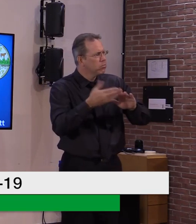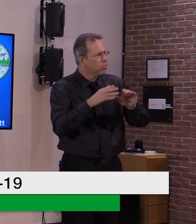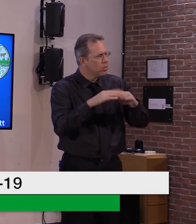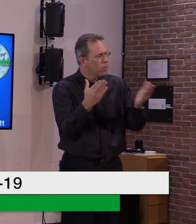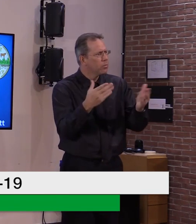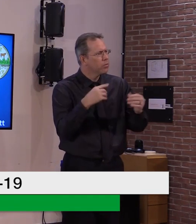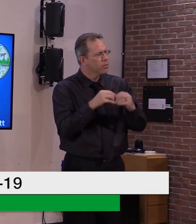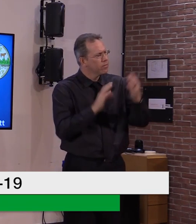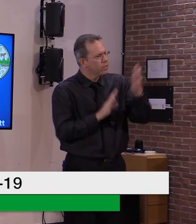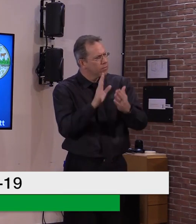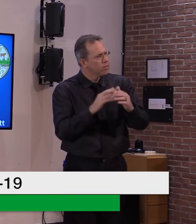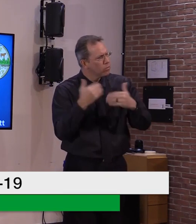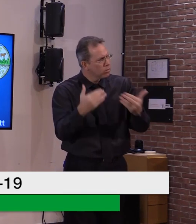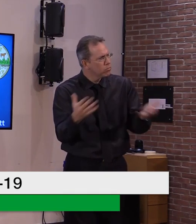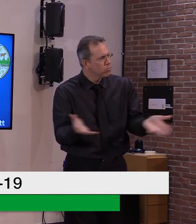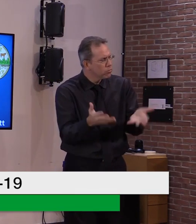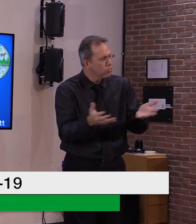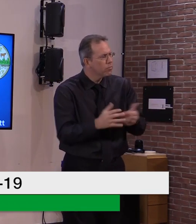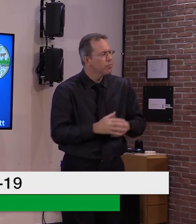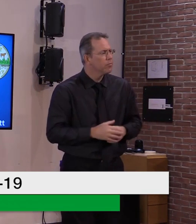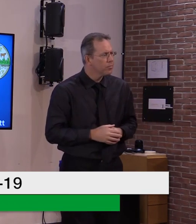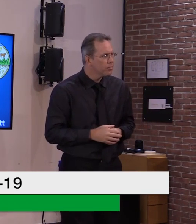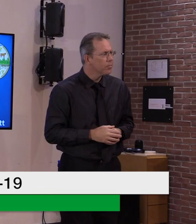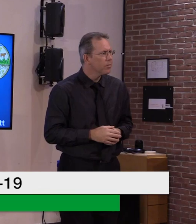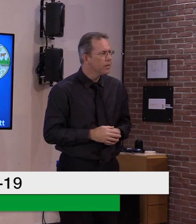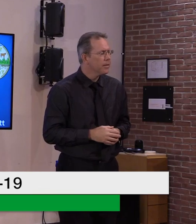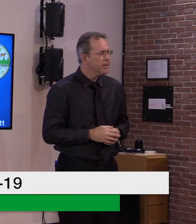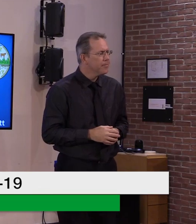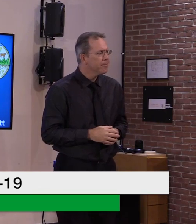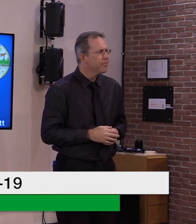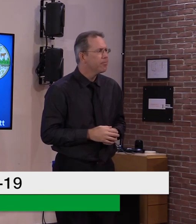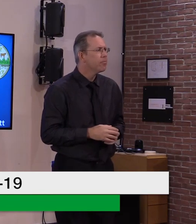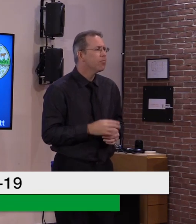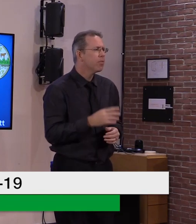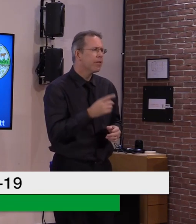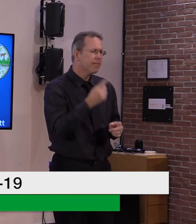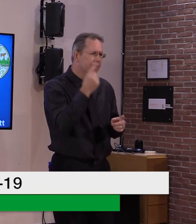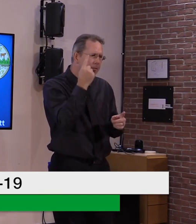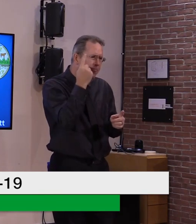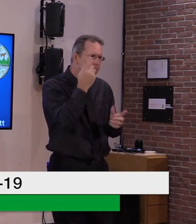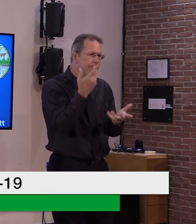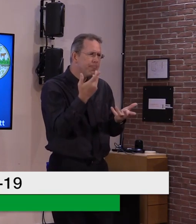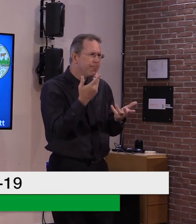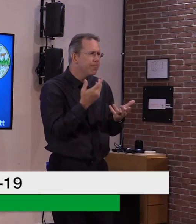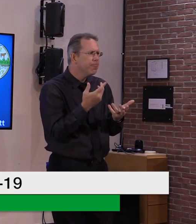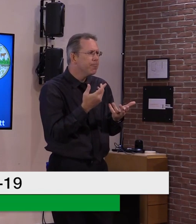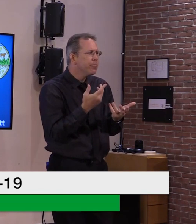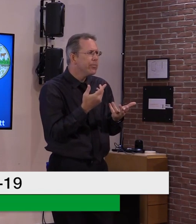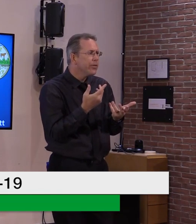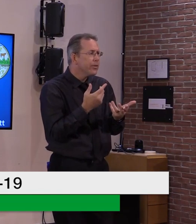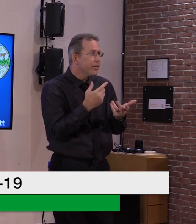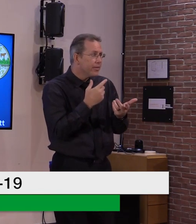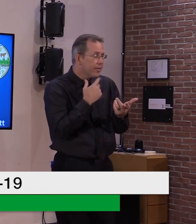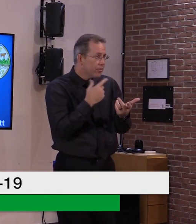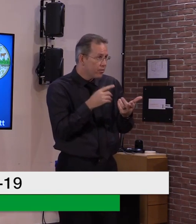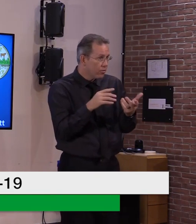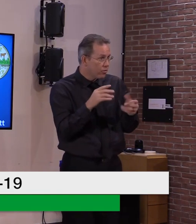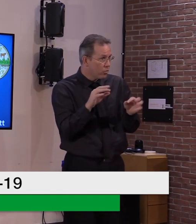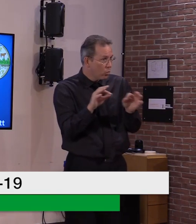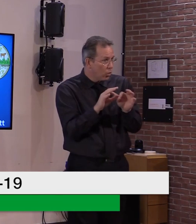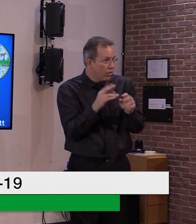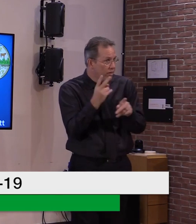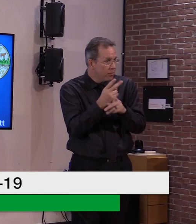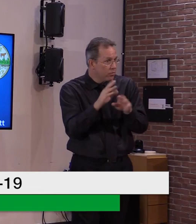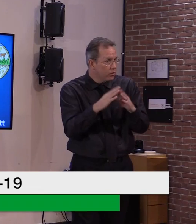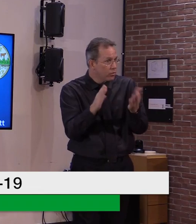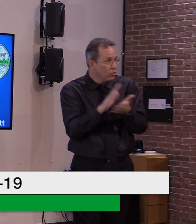around your the concept here of sort of continuous operation points more to staffing issues not necessarily a reflection of the conditions of the